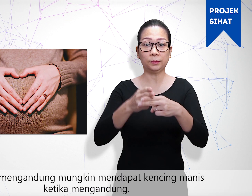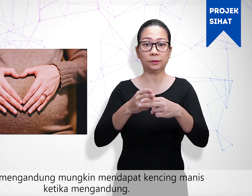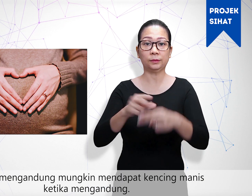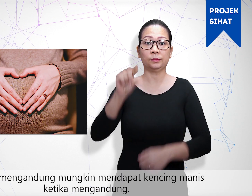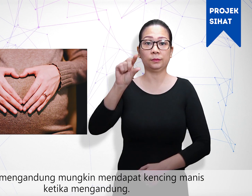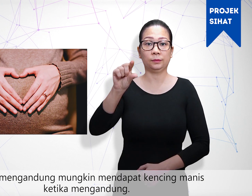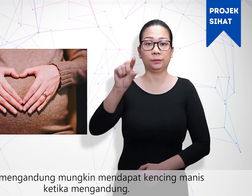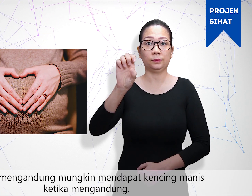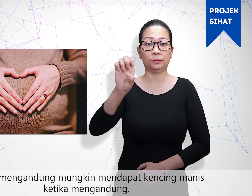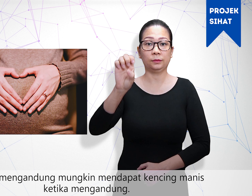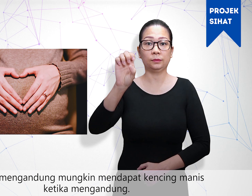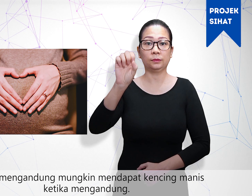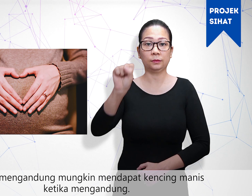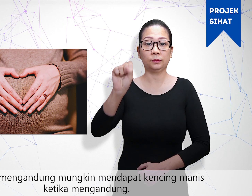Gestational diabetes